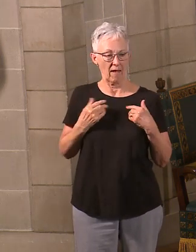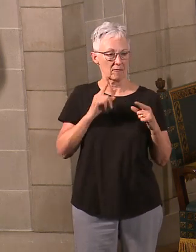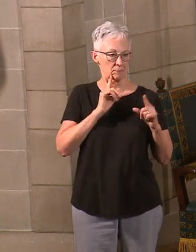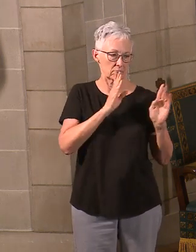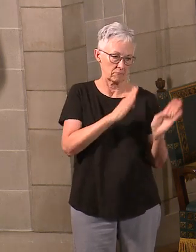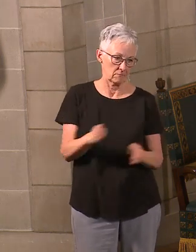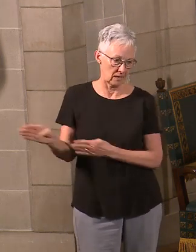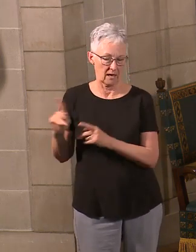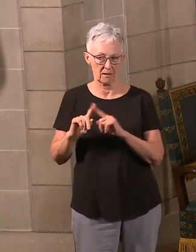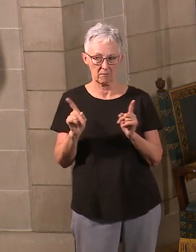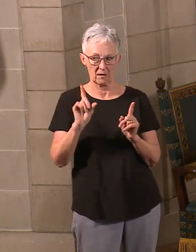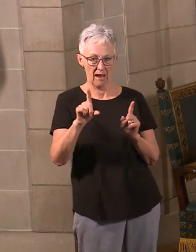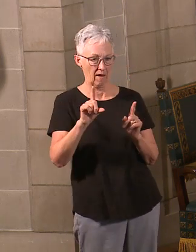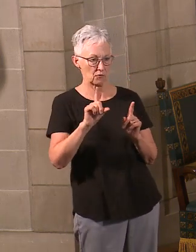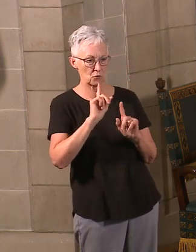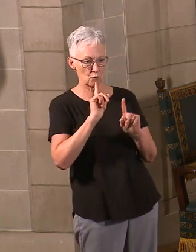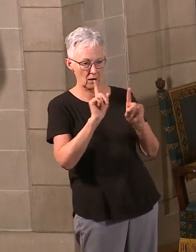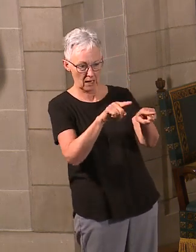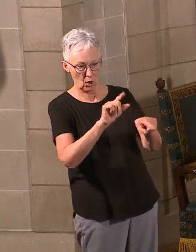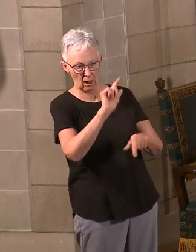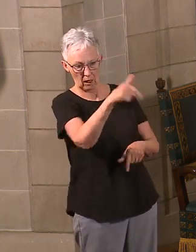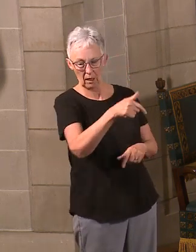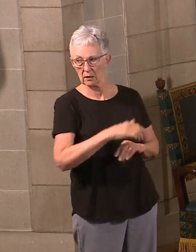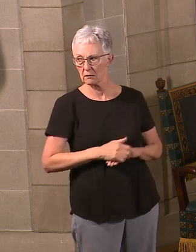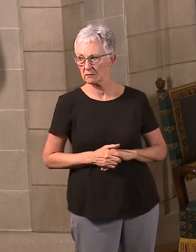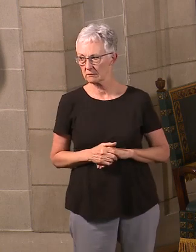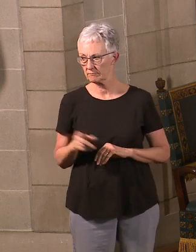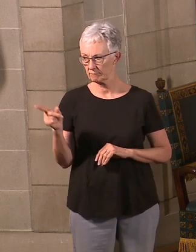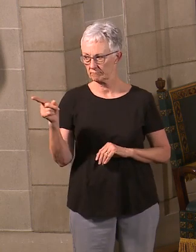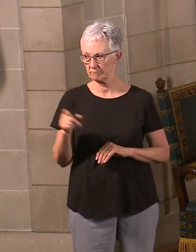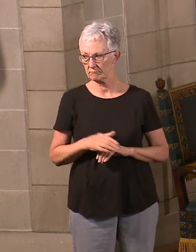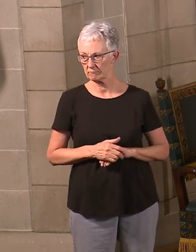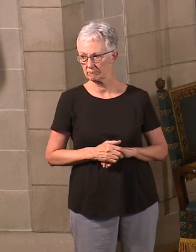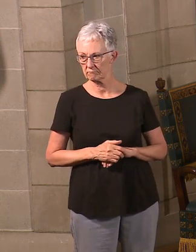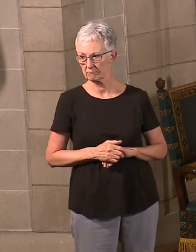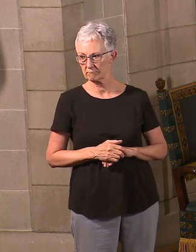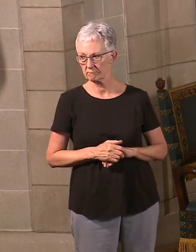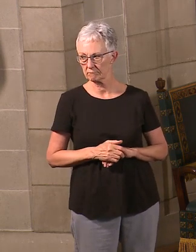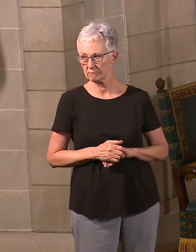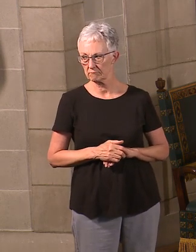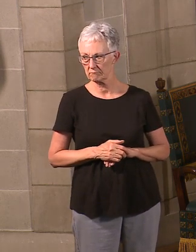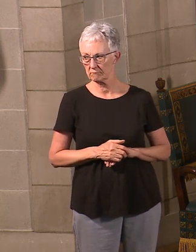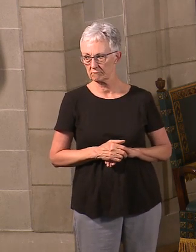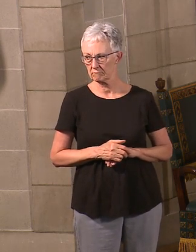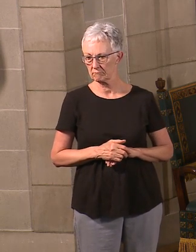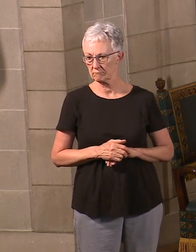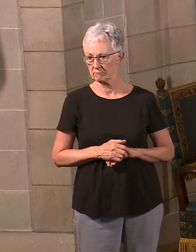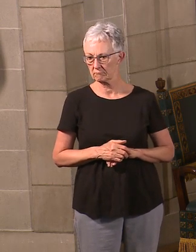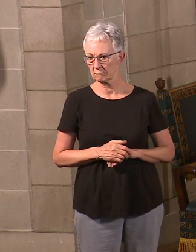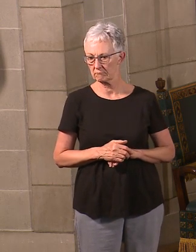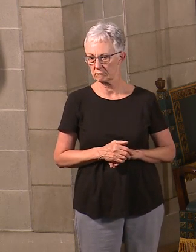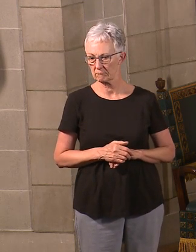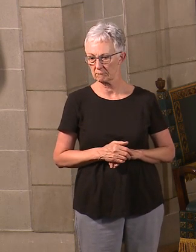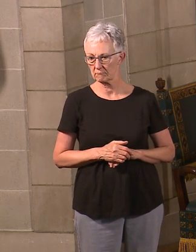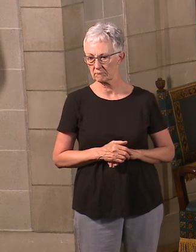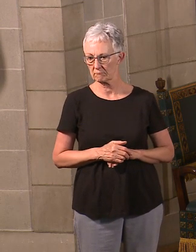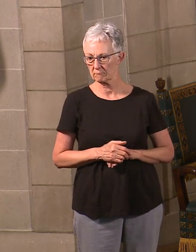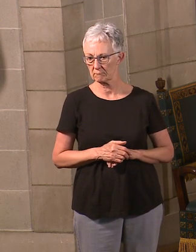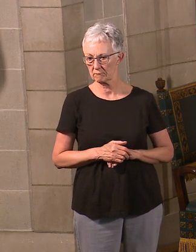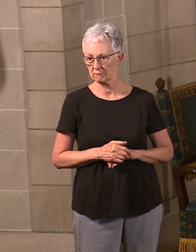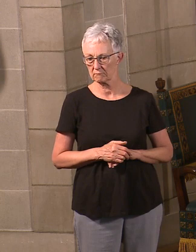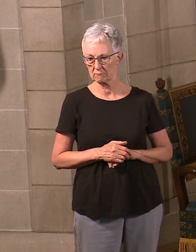with you on that one. I have a few more questions that have come in. William Yeah. Padmore wants to know if the SNAP modifications are being done by